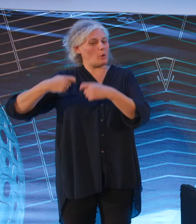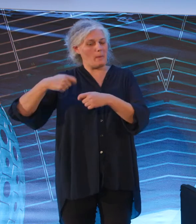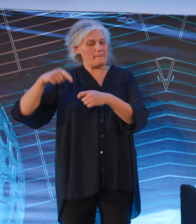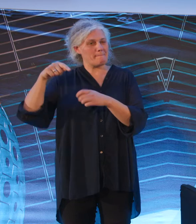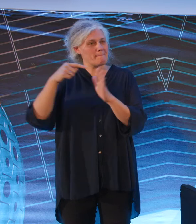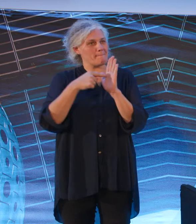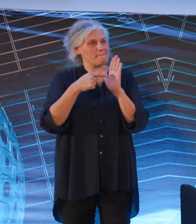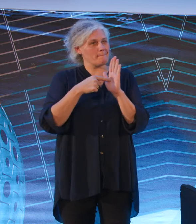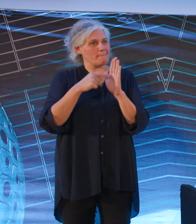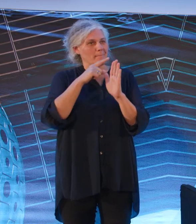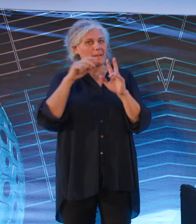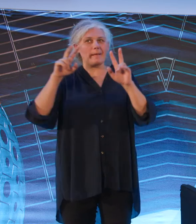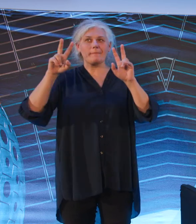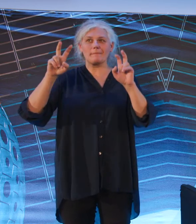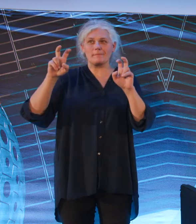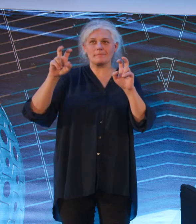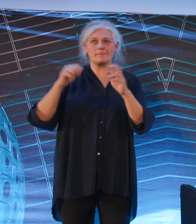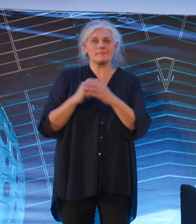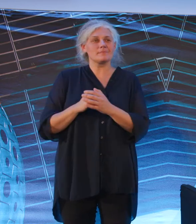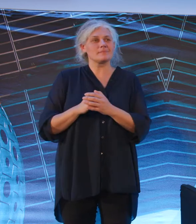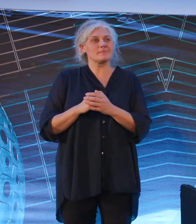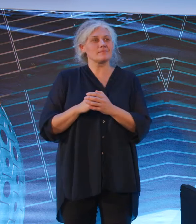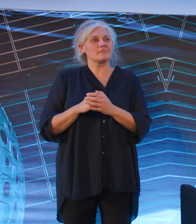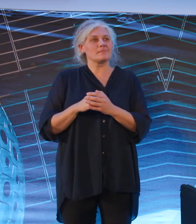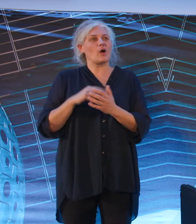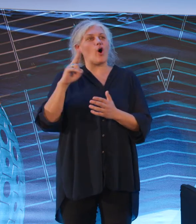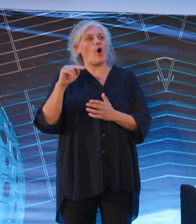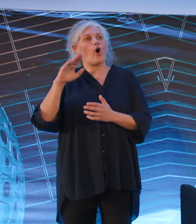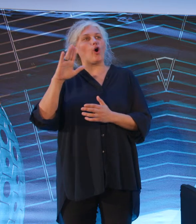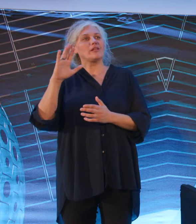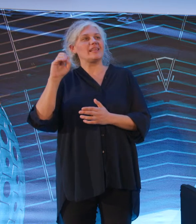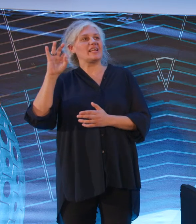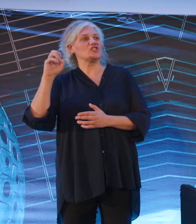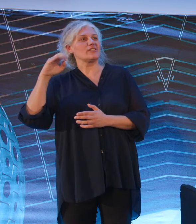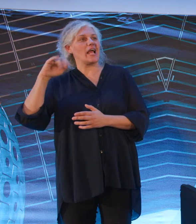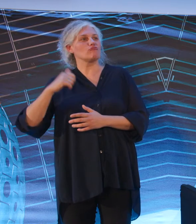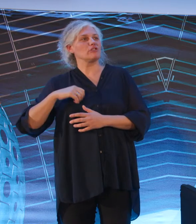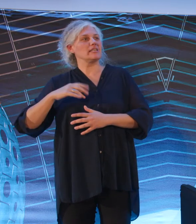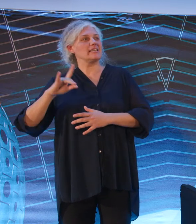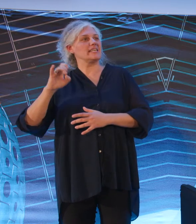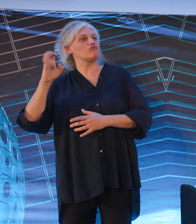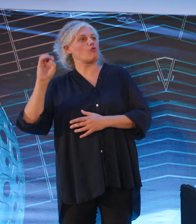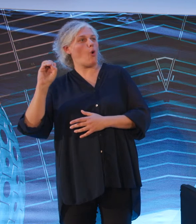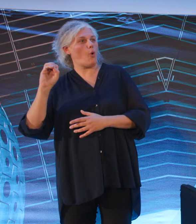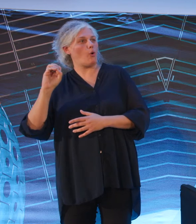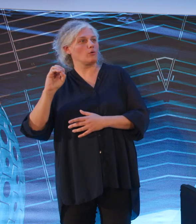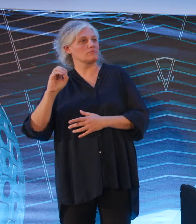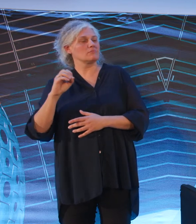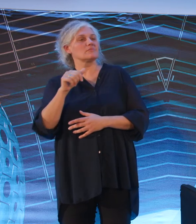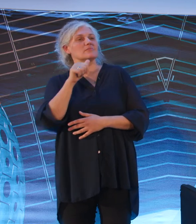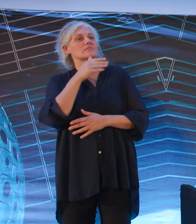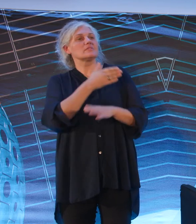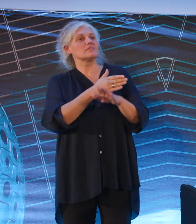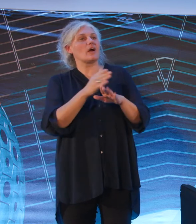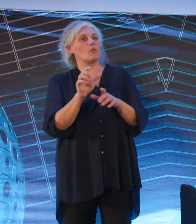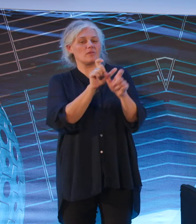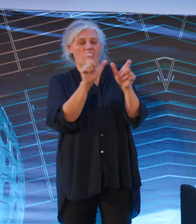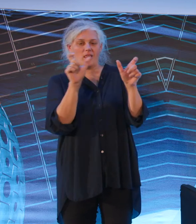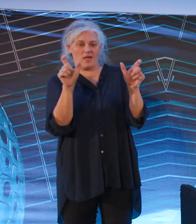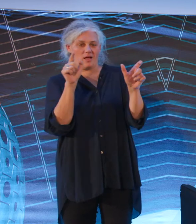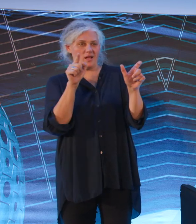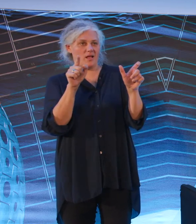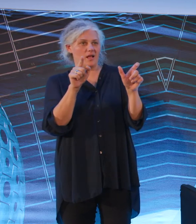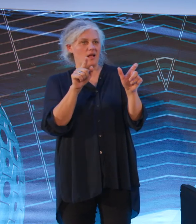poem entitled Unlegendary Heroes begins with the line,